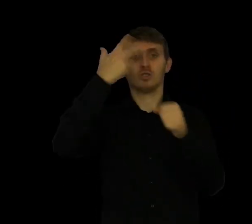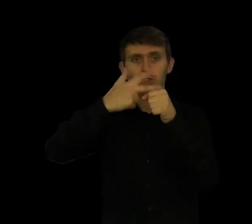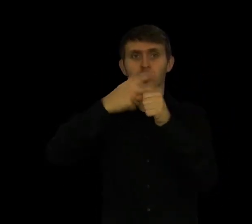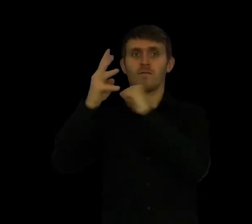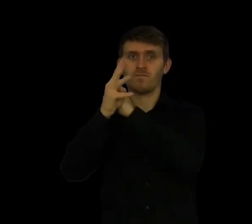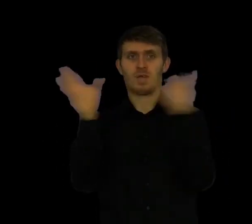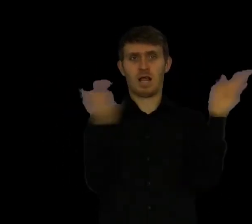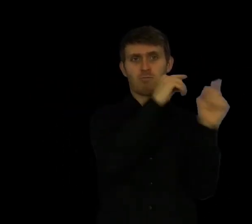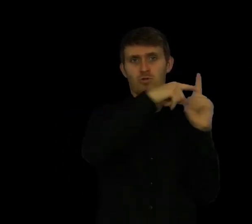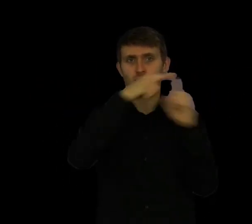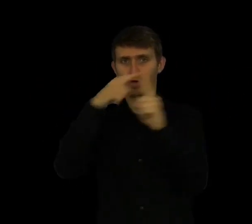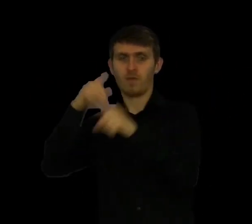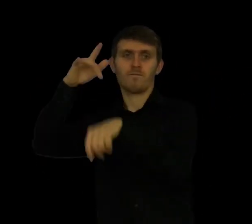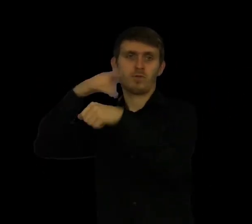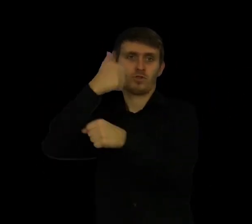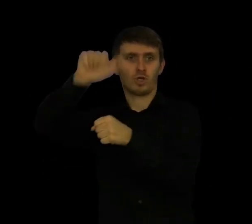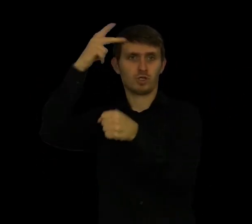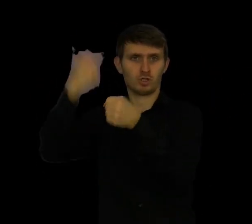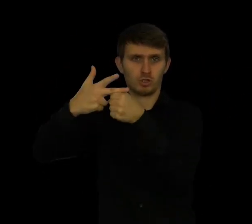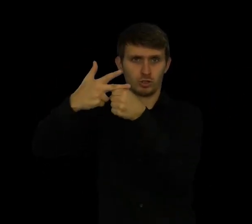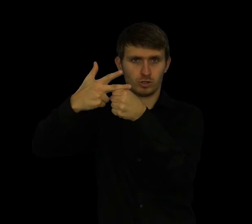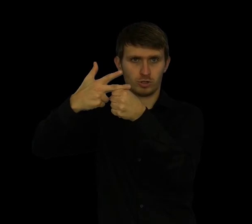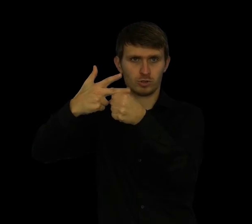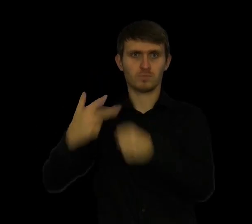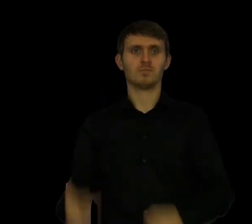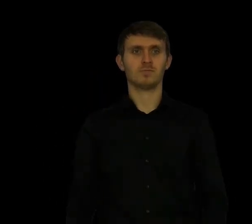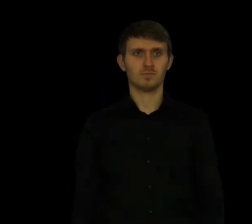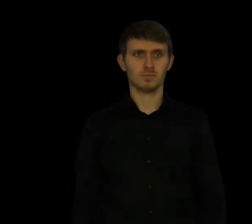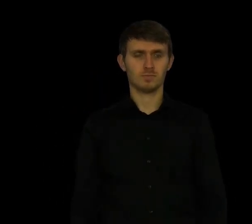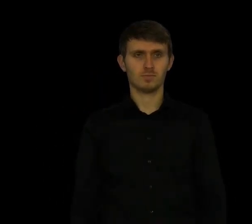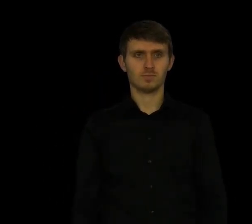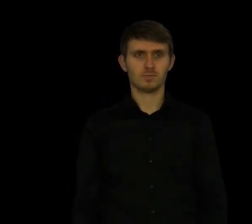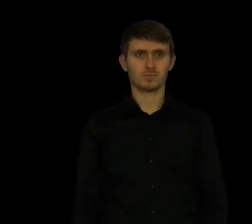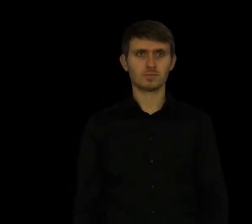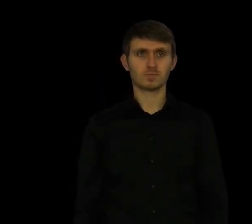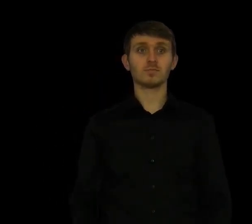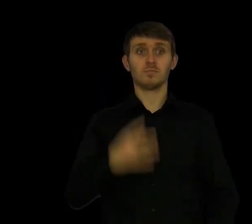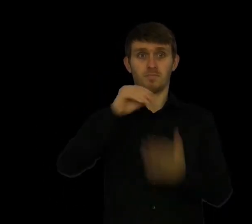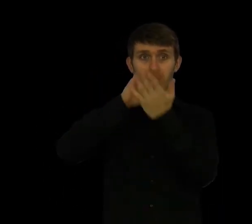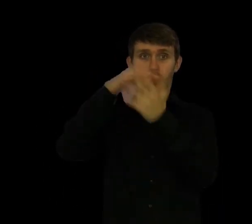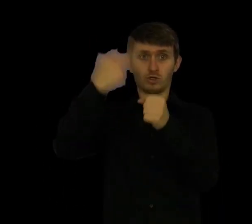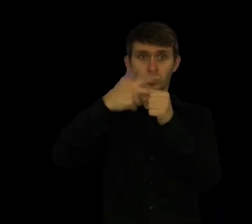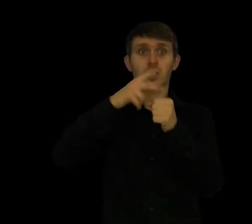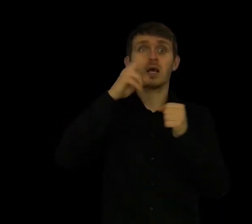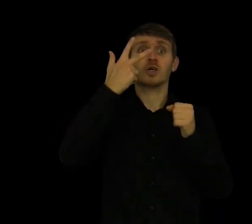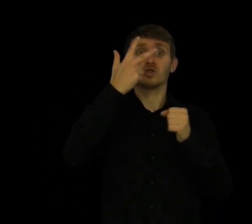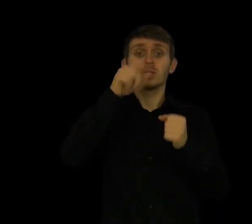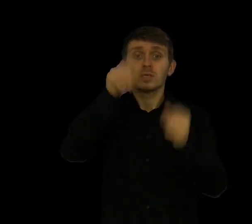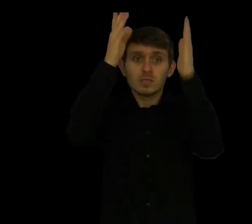we're actually adding 10 plus 30 plus 90, and we're getting 130. And so we're putting the 30, the 3